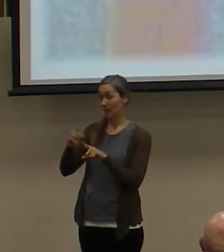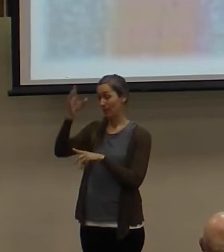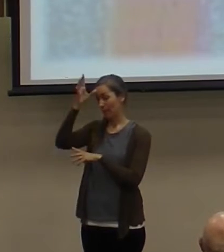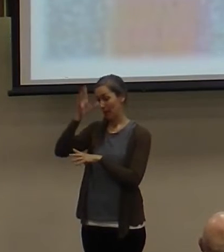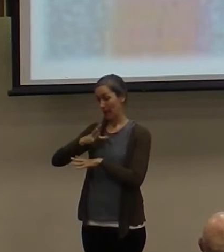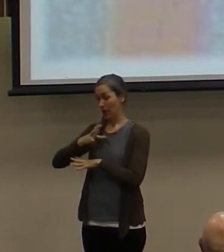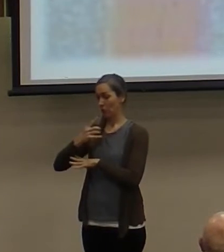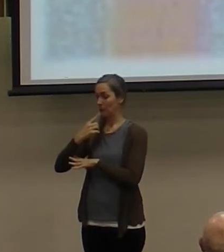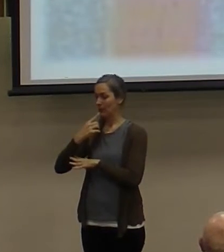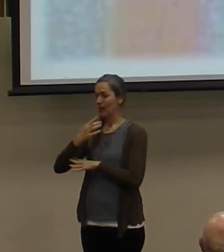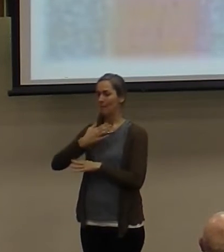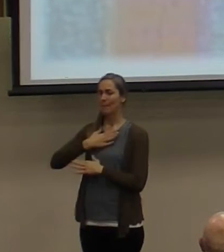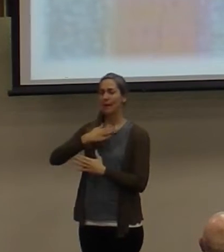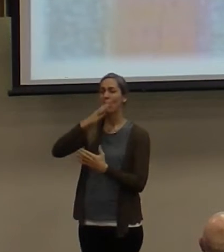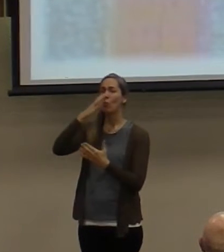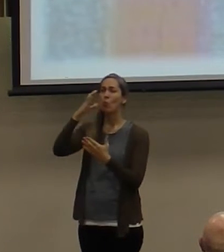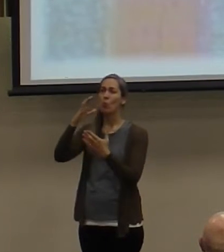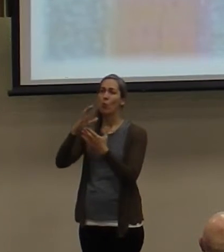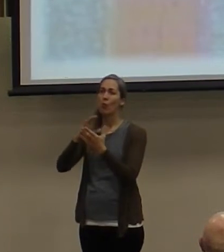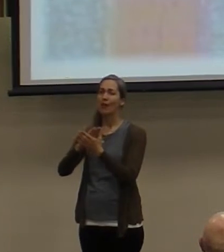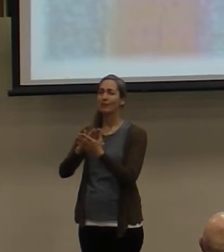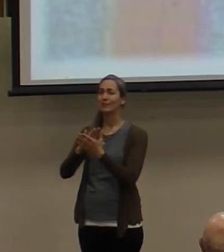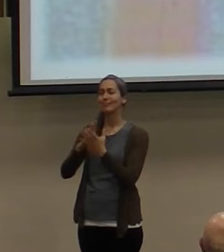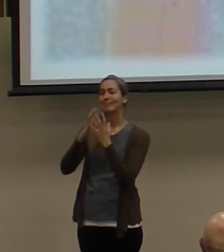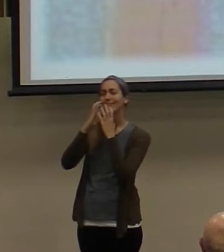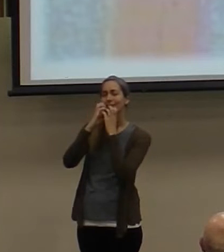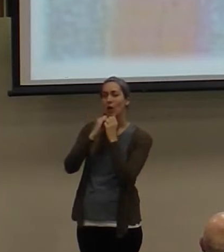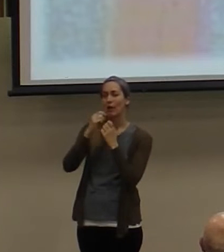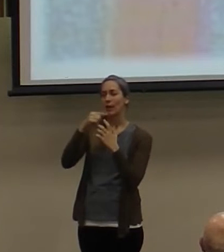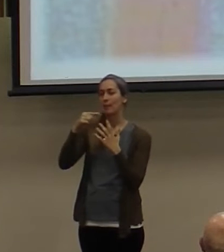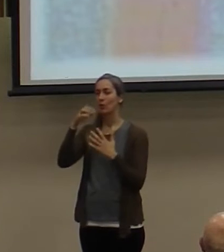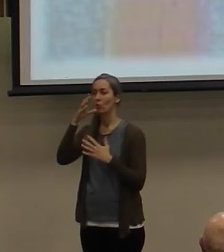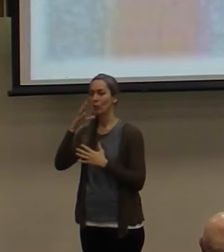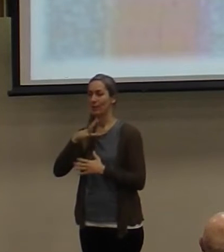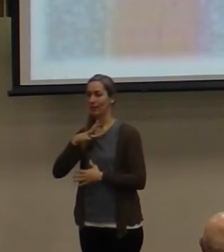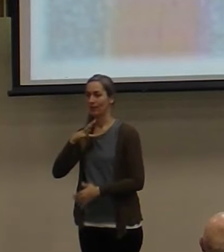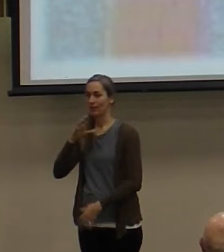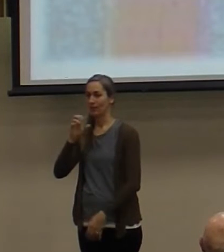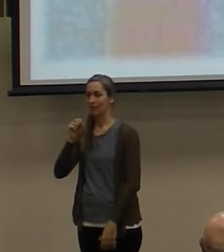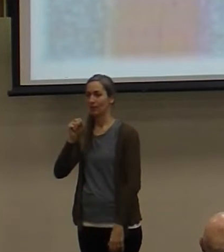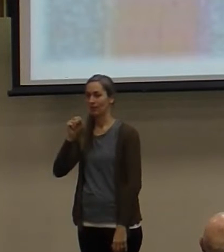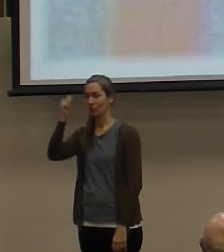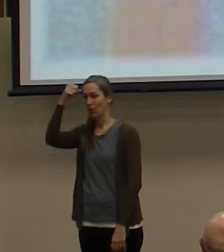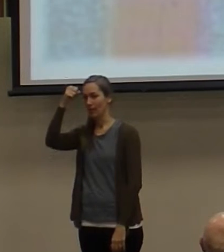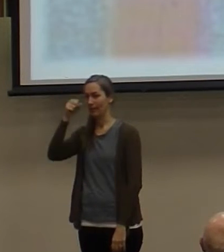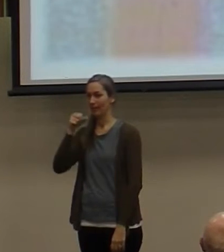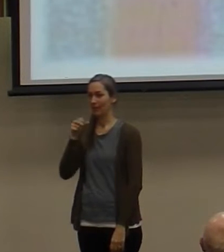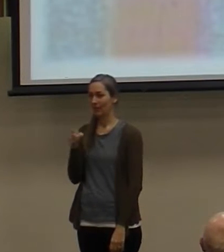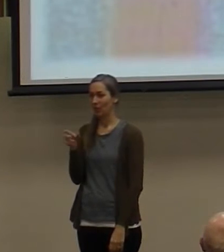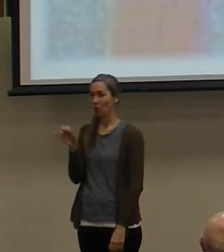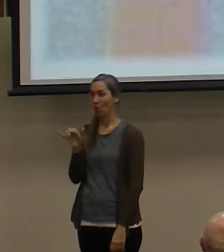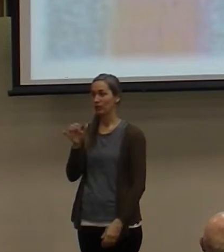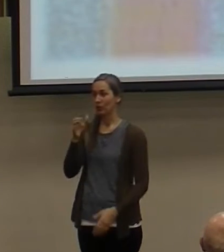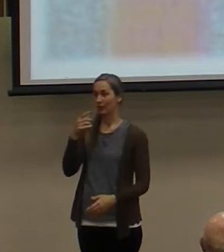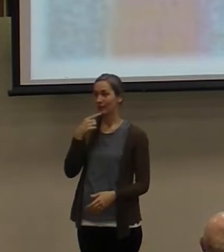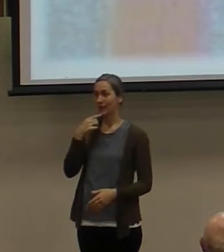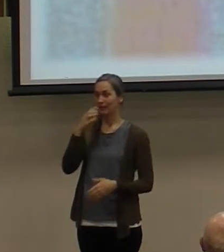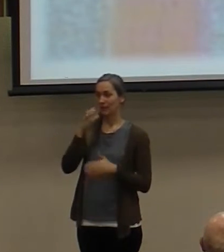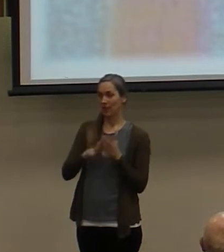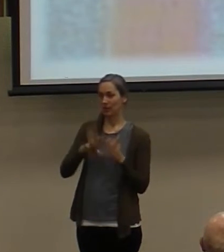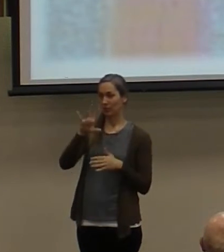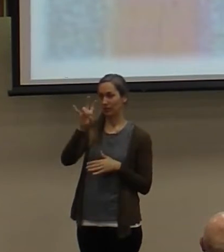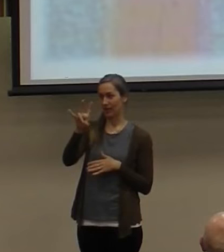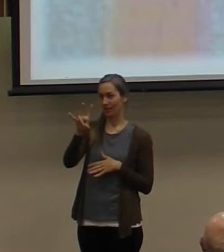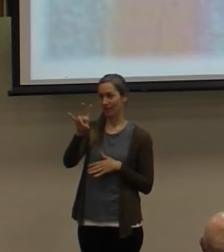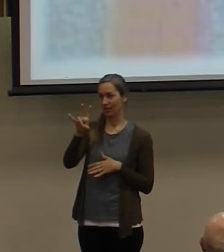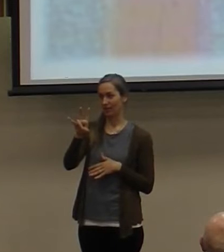is a darling among the maidens, good old Solomon, he's also the one who said in chapter 27 of Proverbs, a nagging wife is